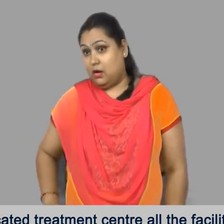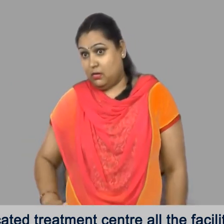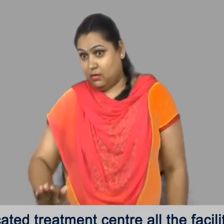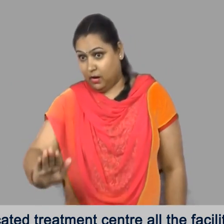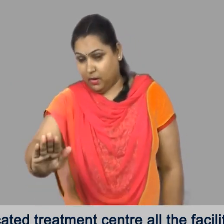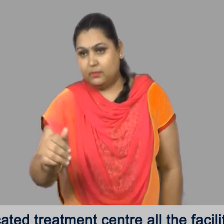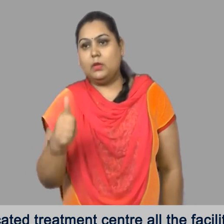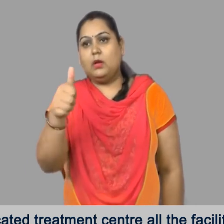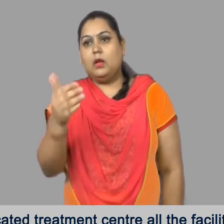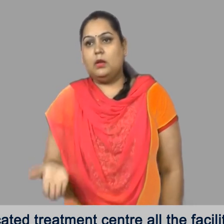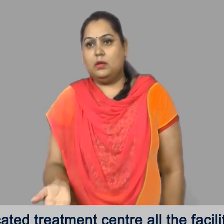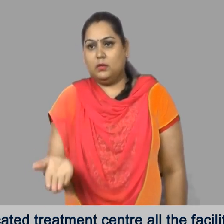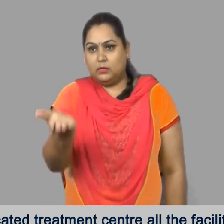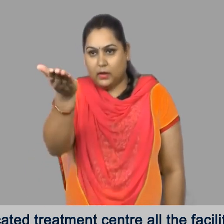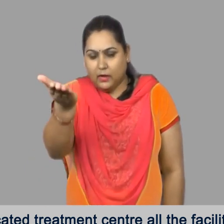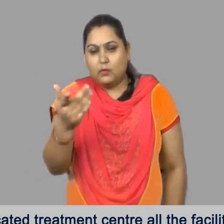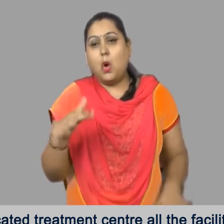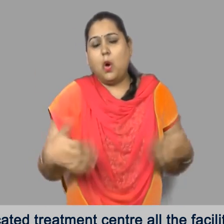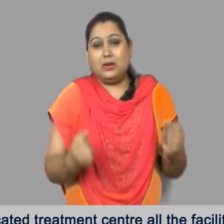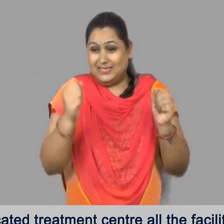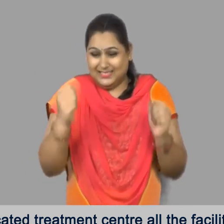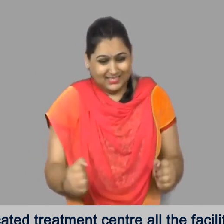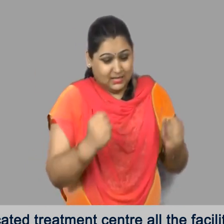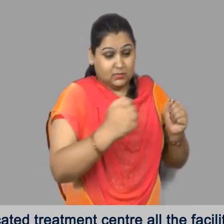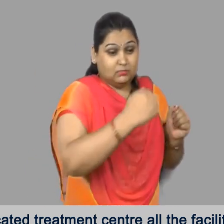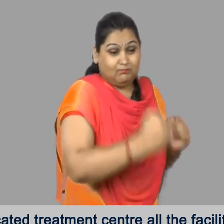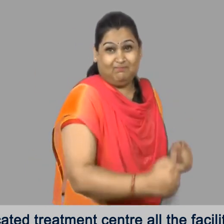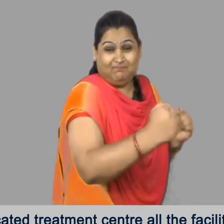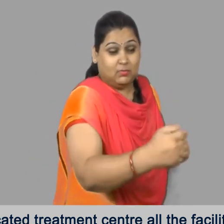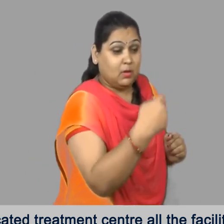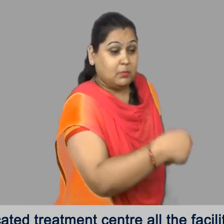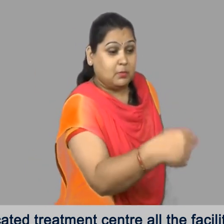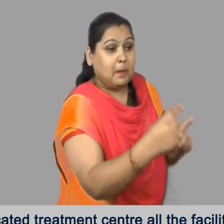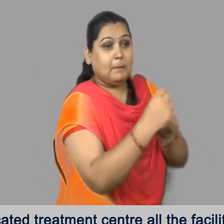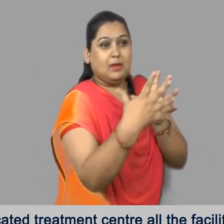facilities like ramp, lift and reserved